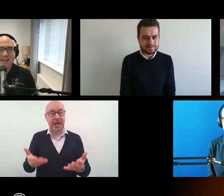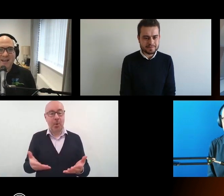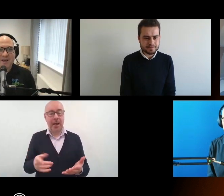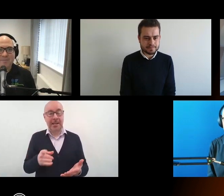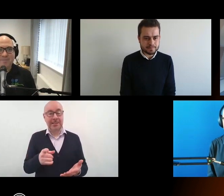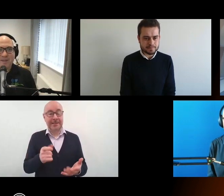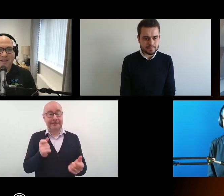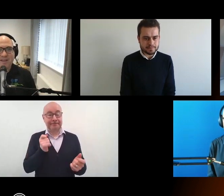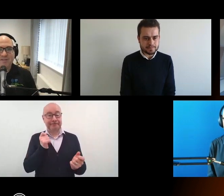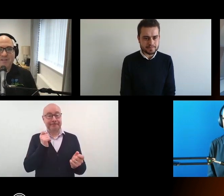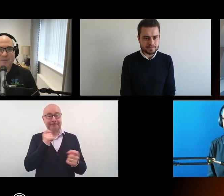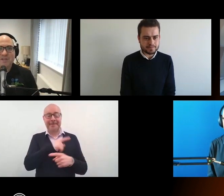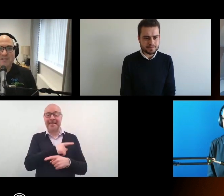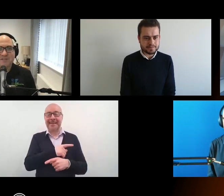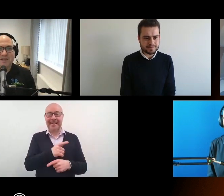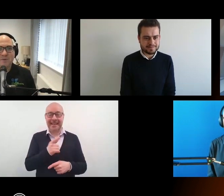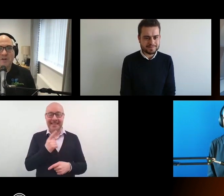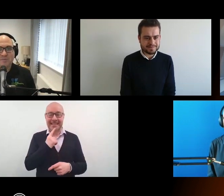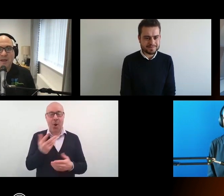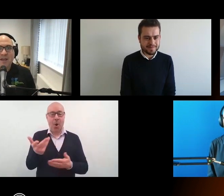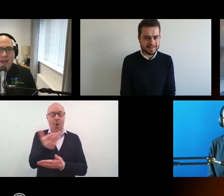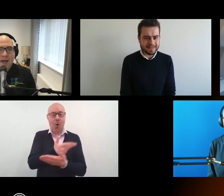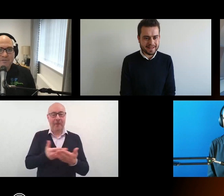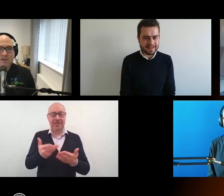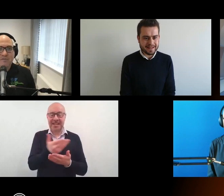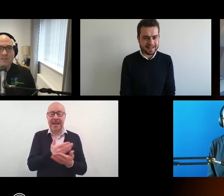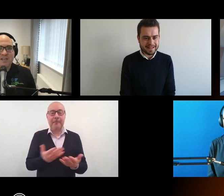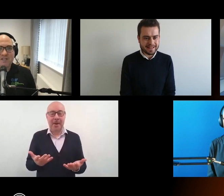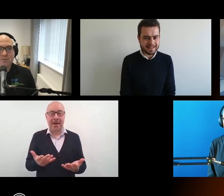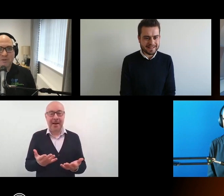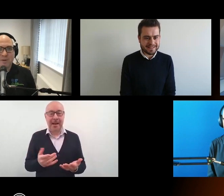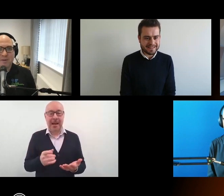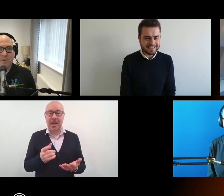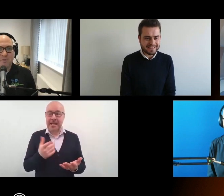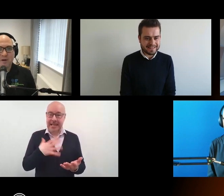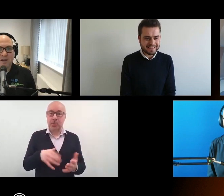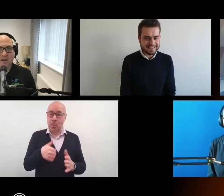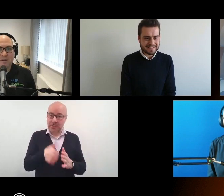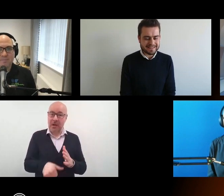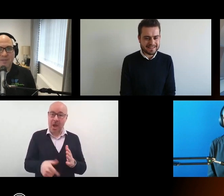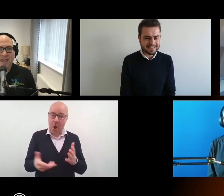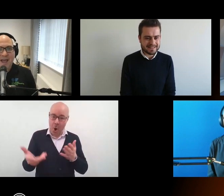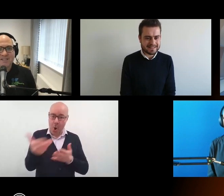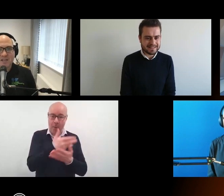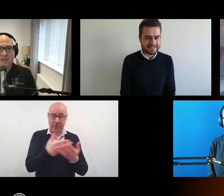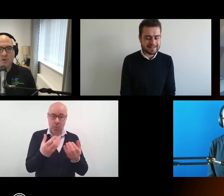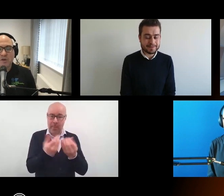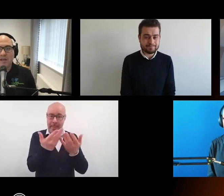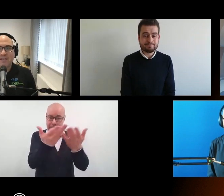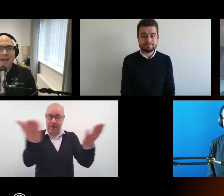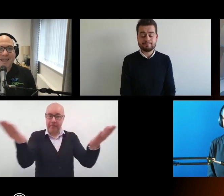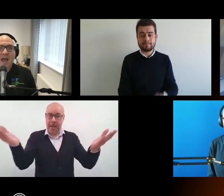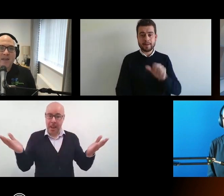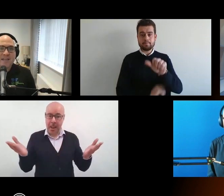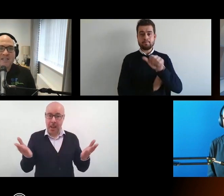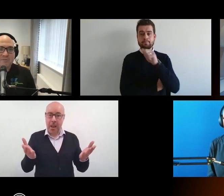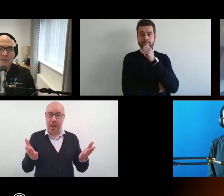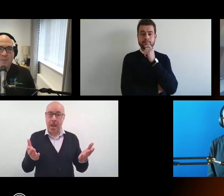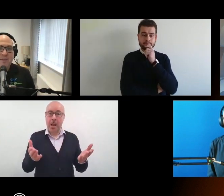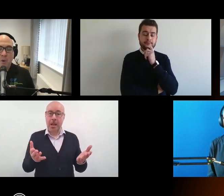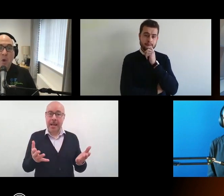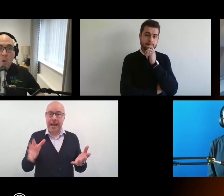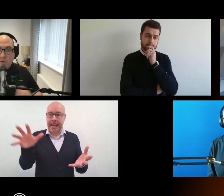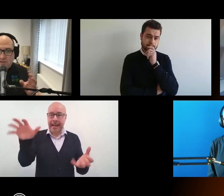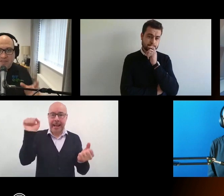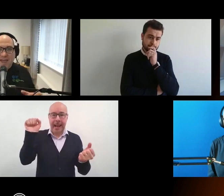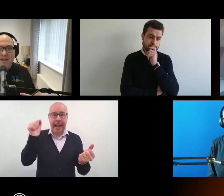that, given the subject of today's podcast, but have the conversation with people and start talking and get ideas from